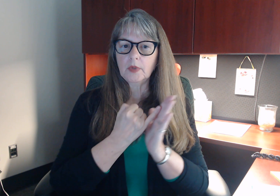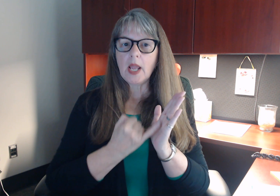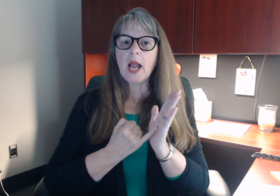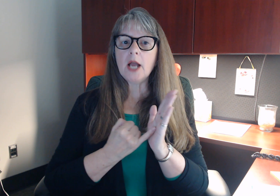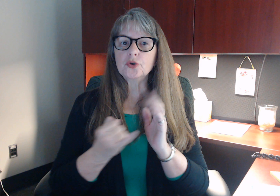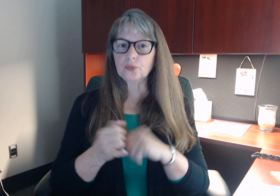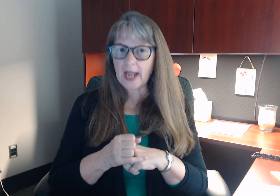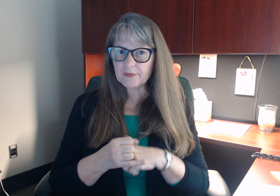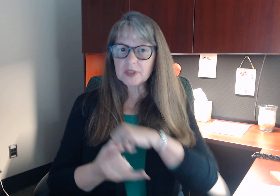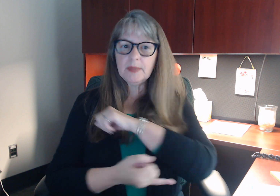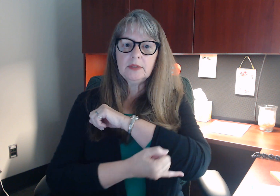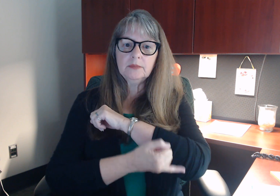A draftsman.